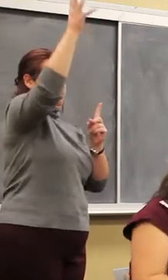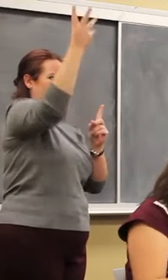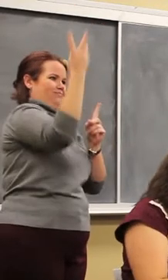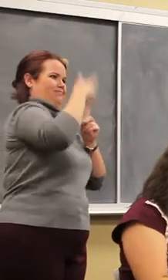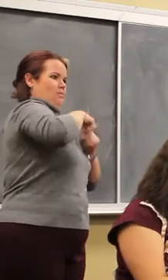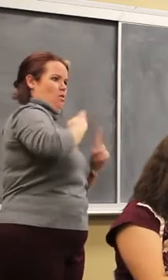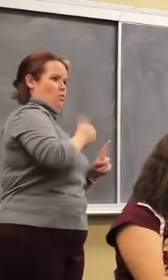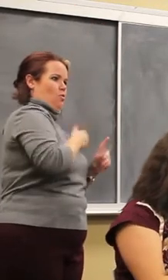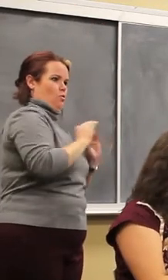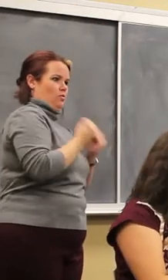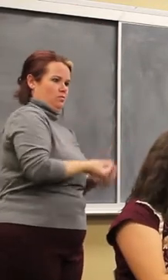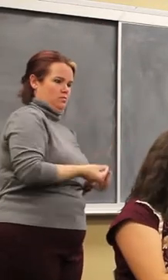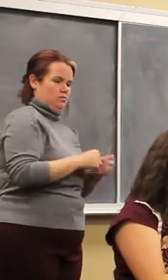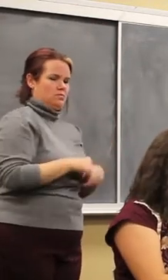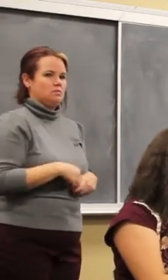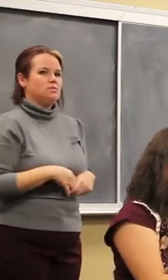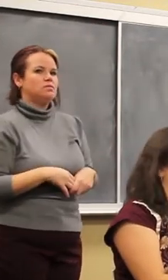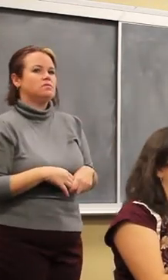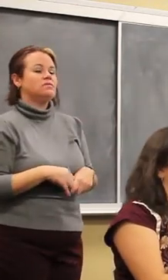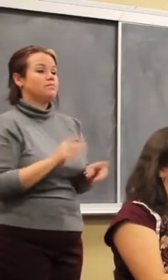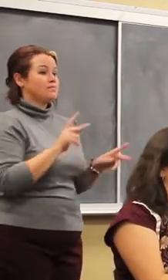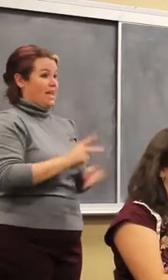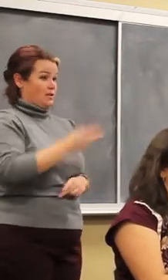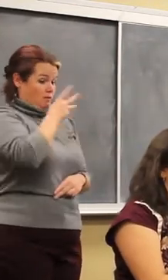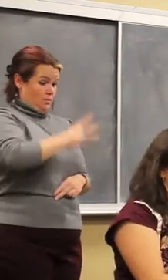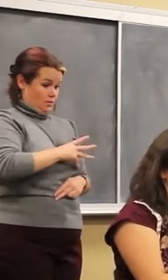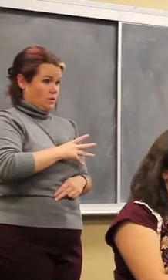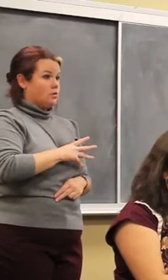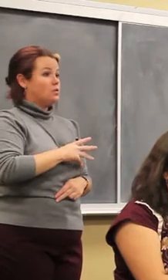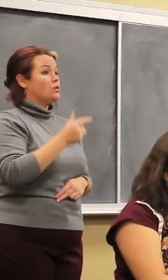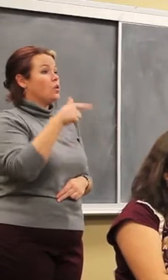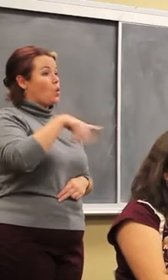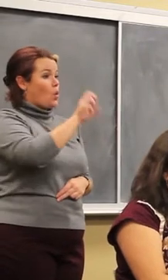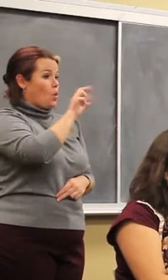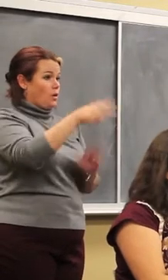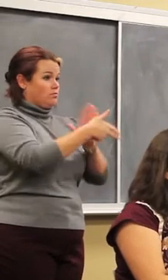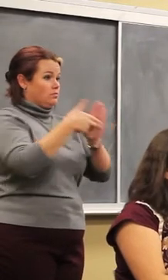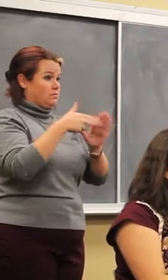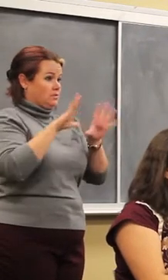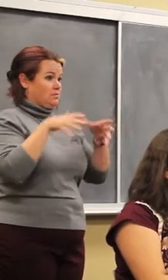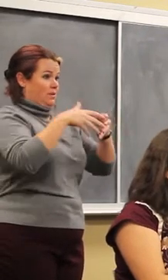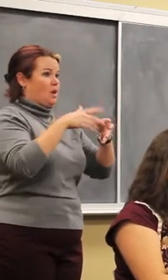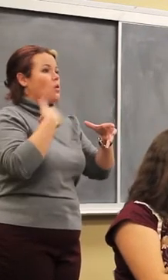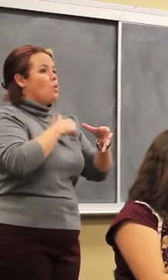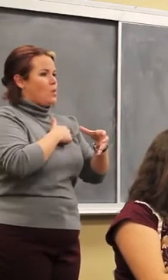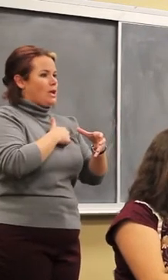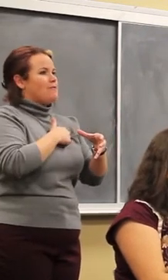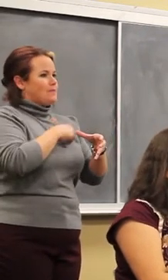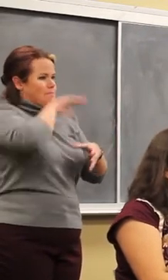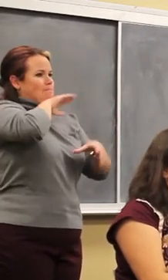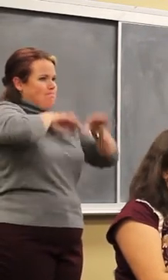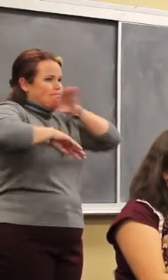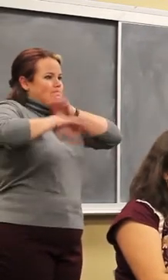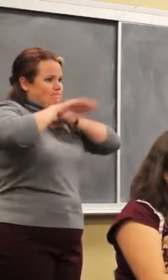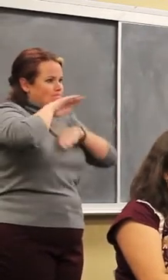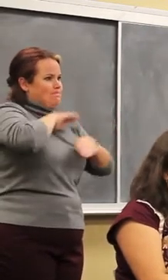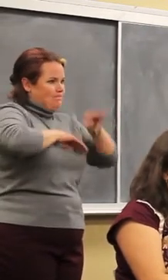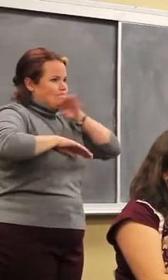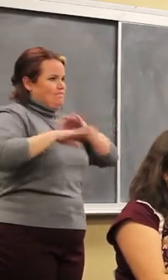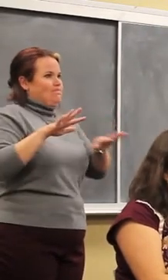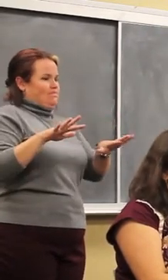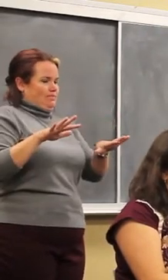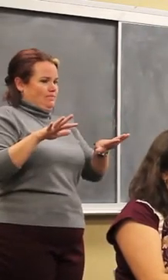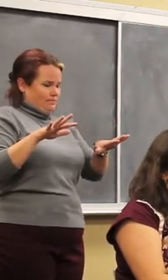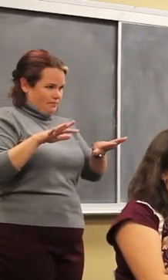So as a feminine, queer-identified space, we run into our share of setbacks,